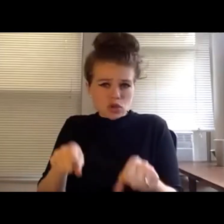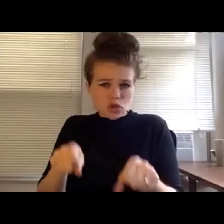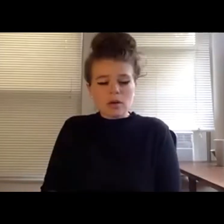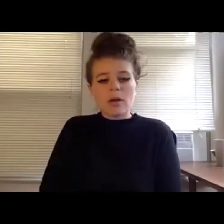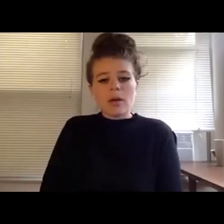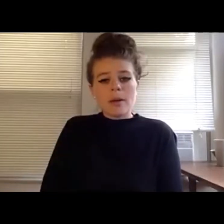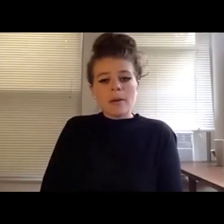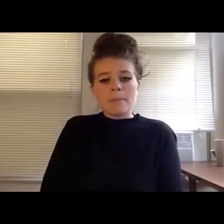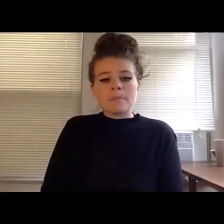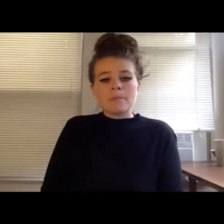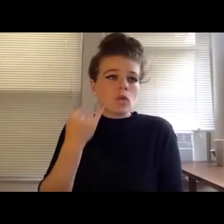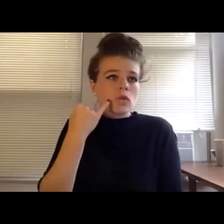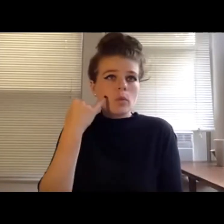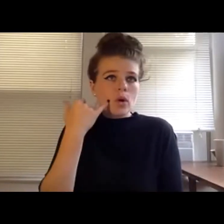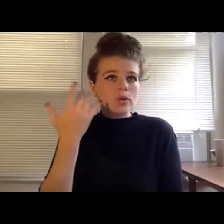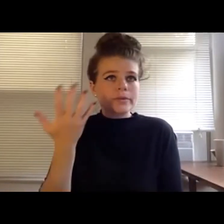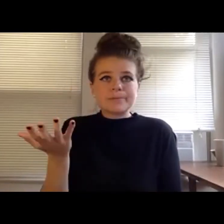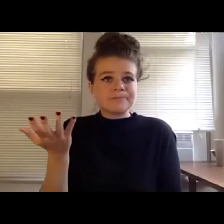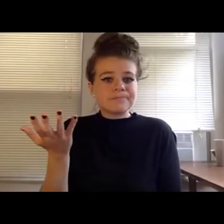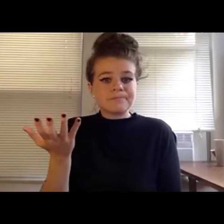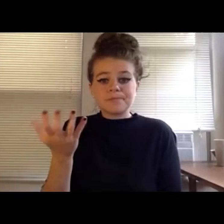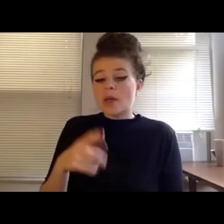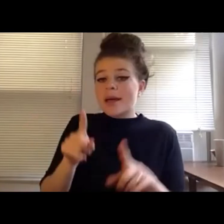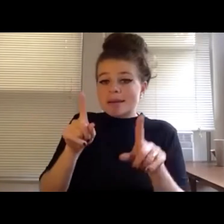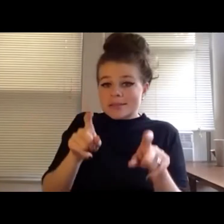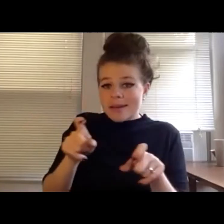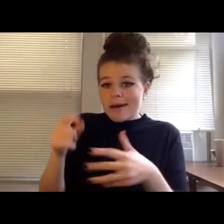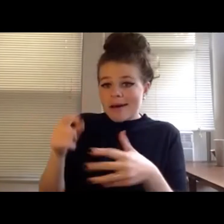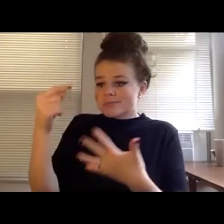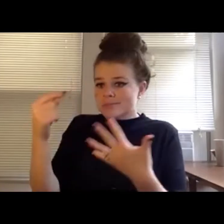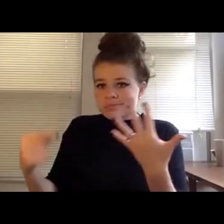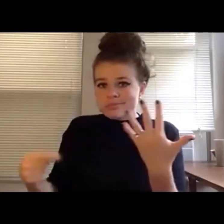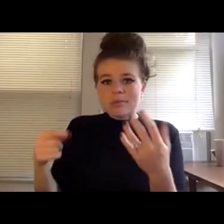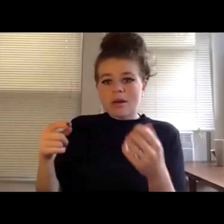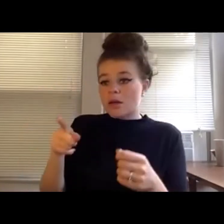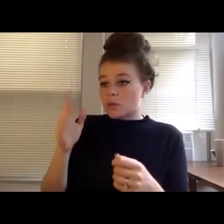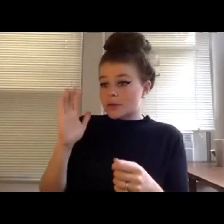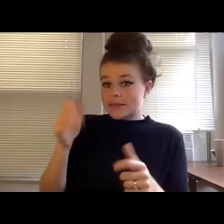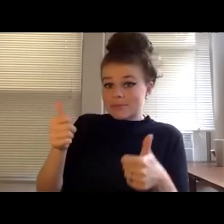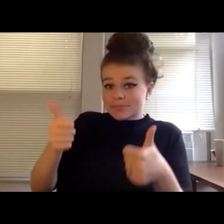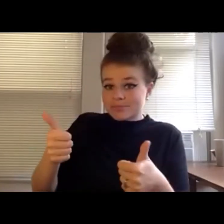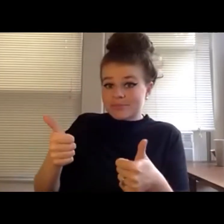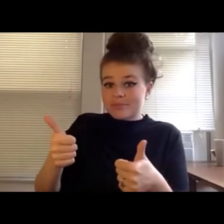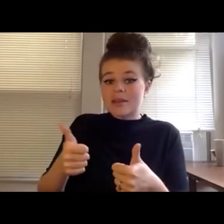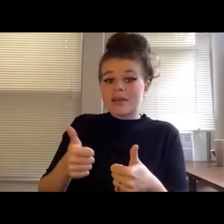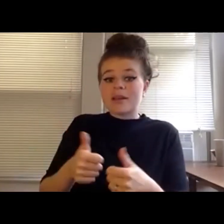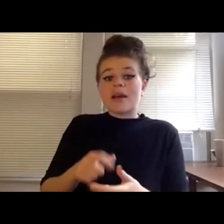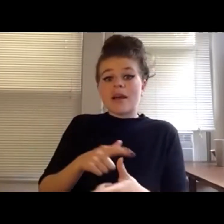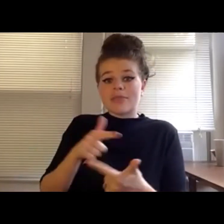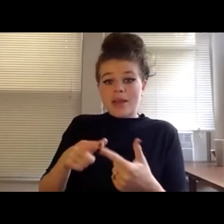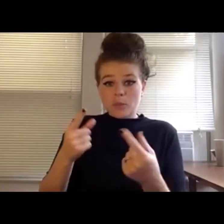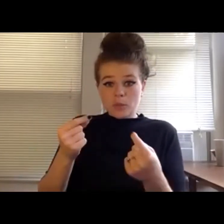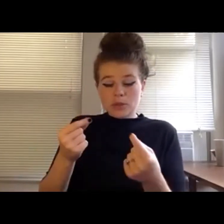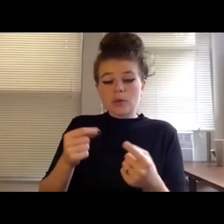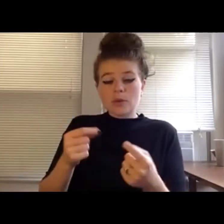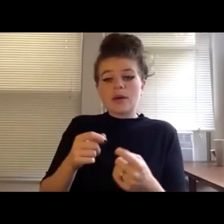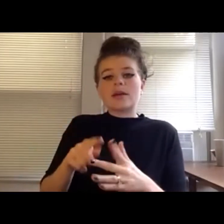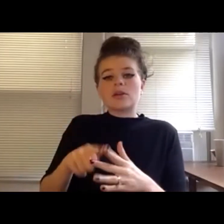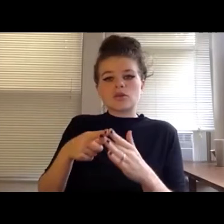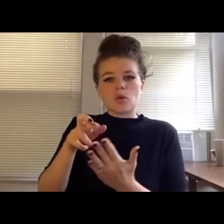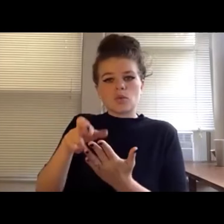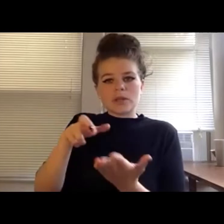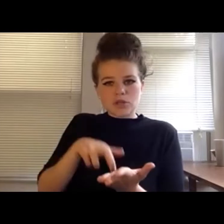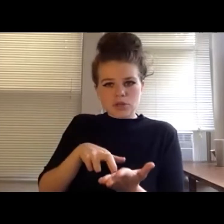say we did all these tests, you are eligible, then the next step is registration. The study team will register